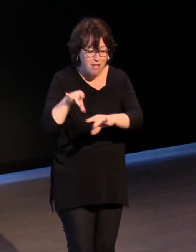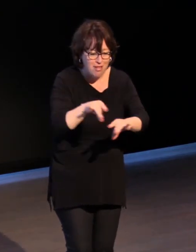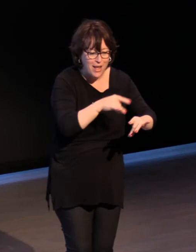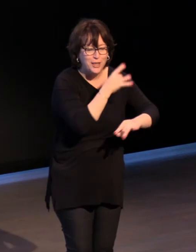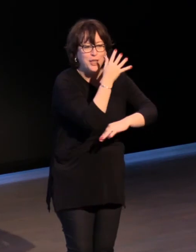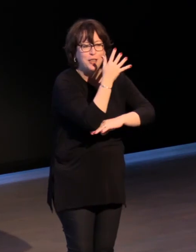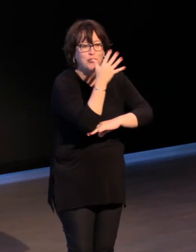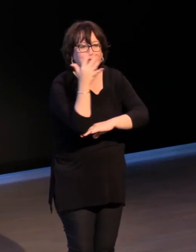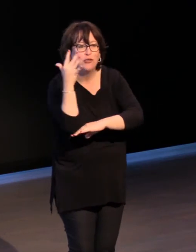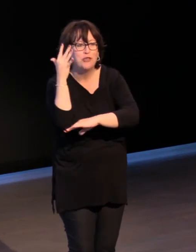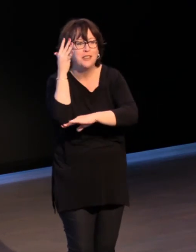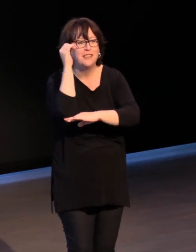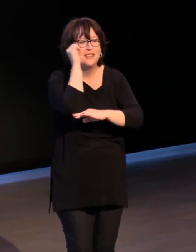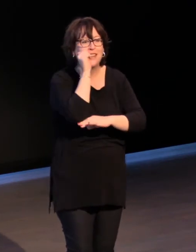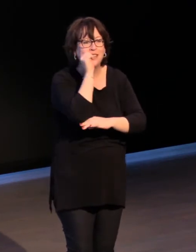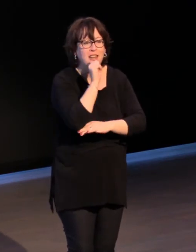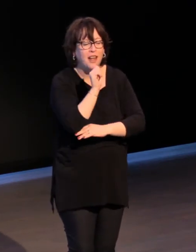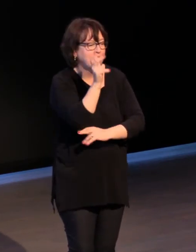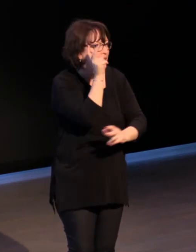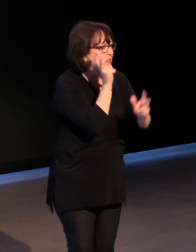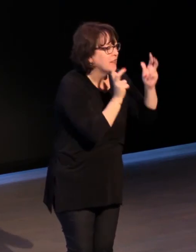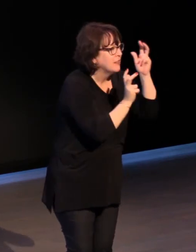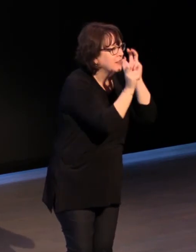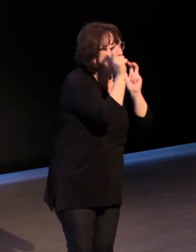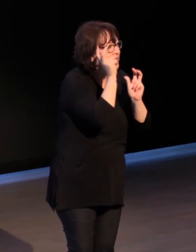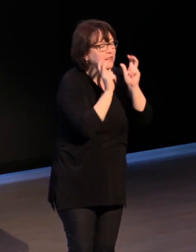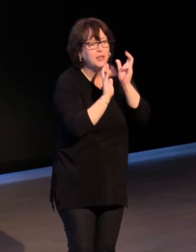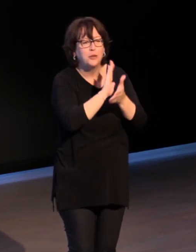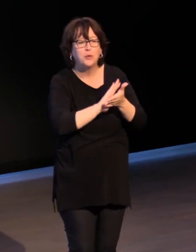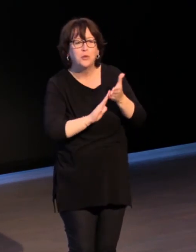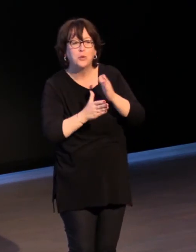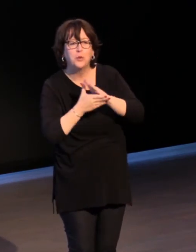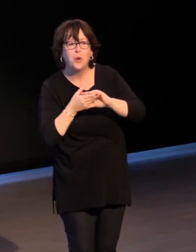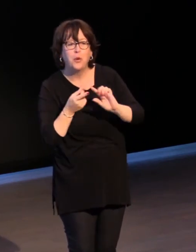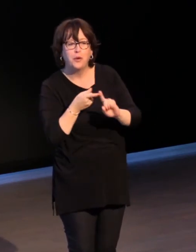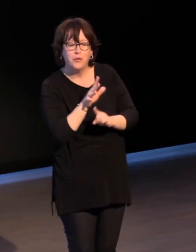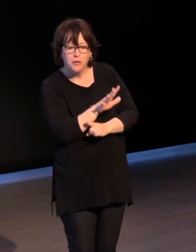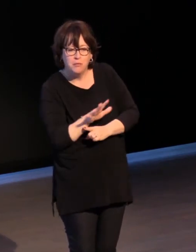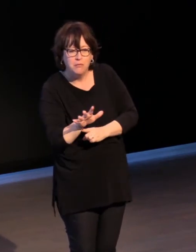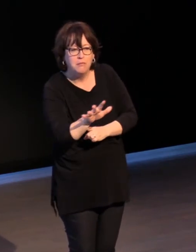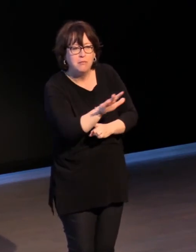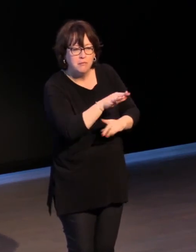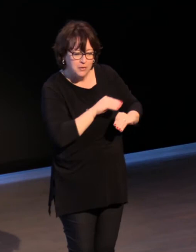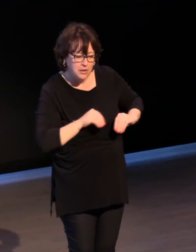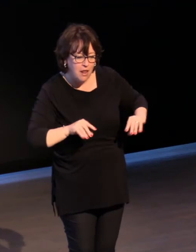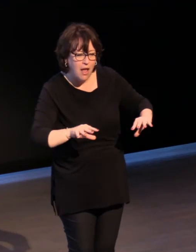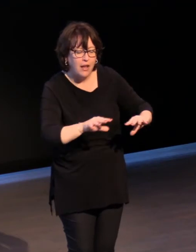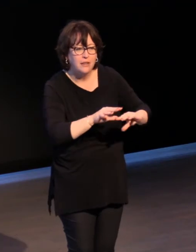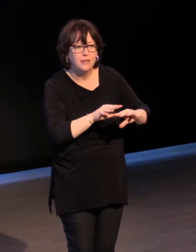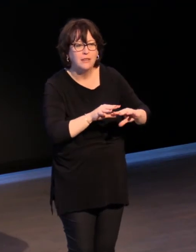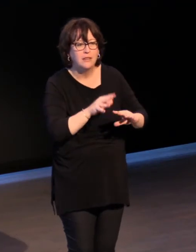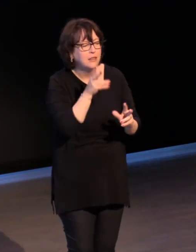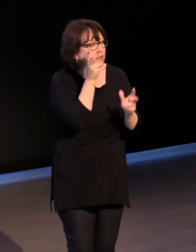and listening to the stories of soil, of sun, of